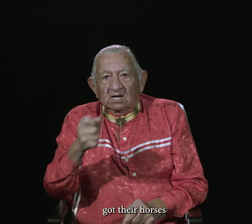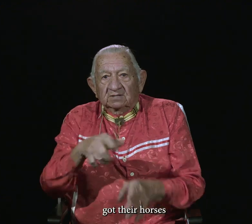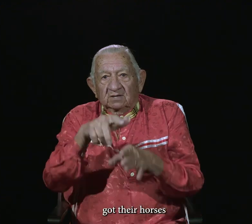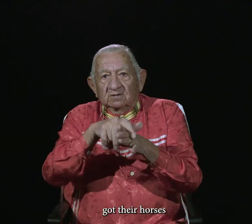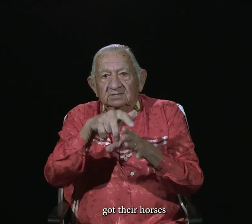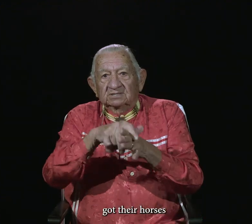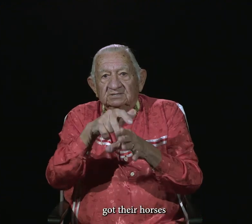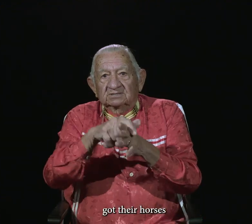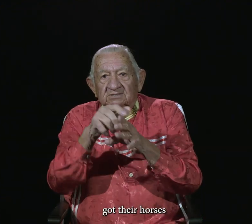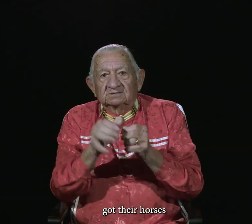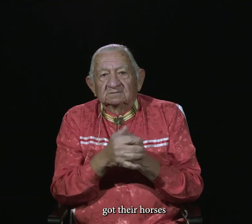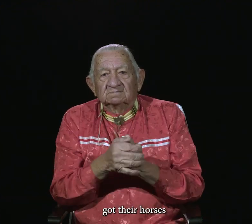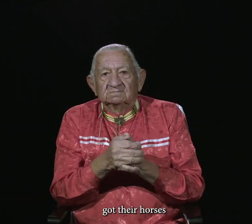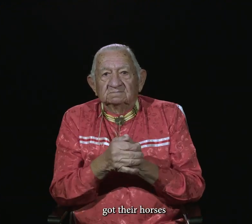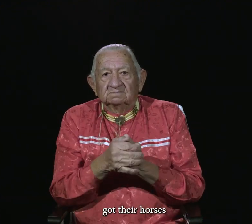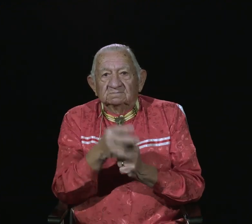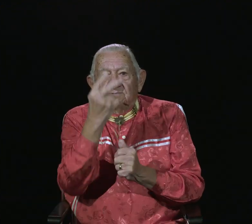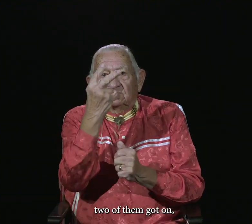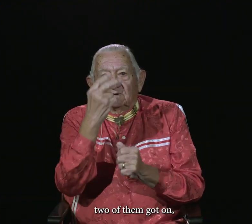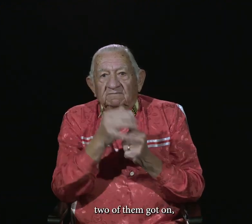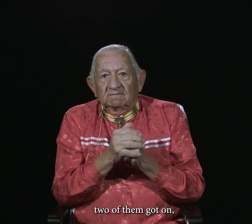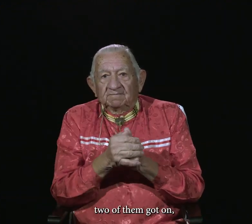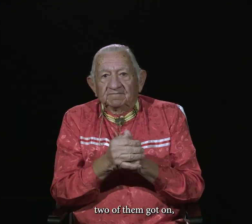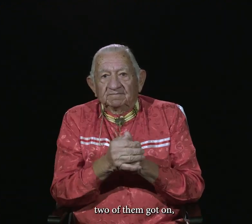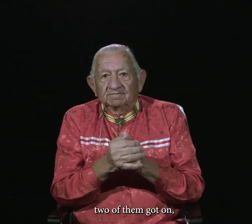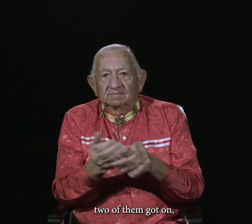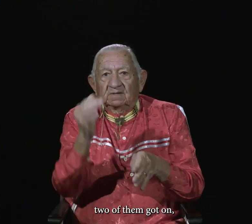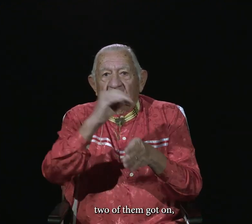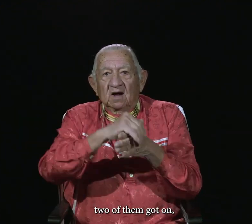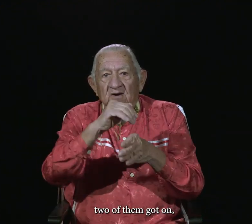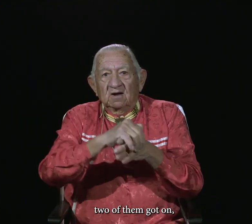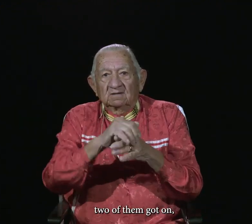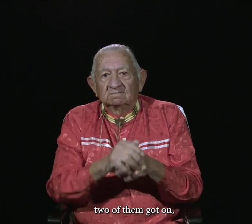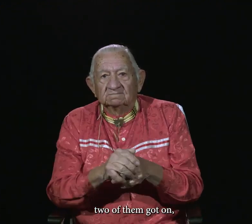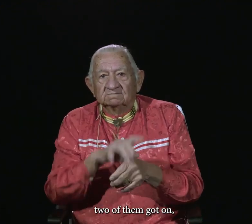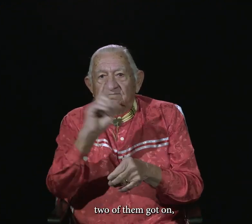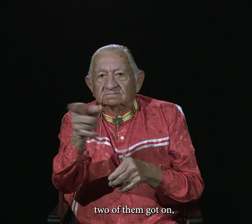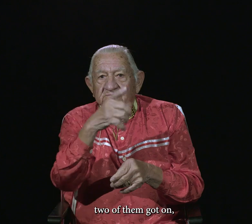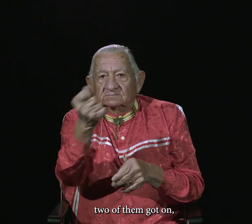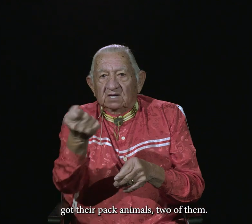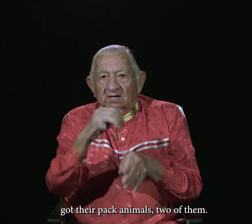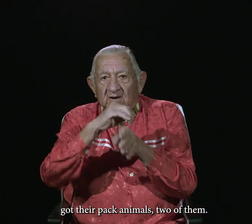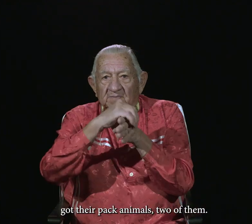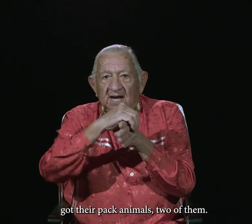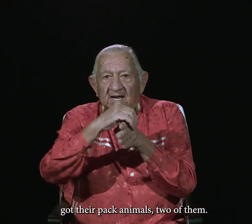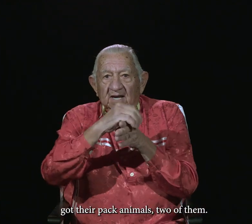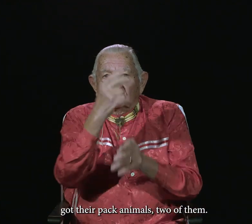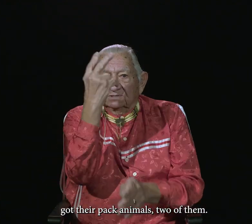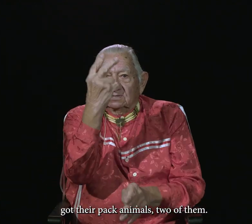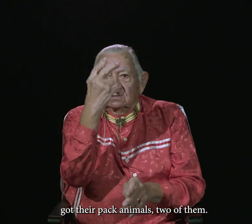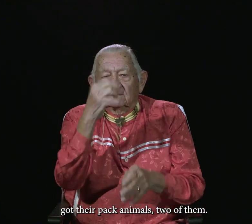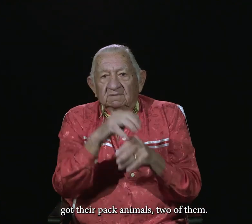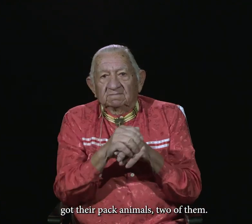got their horses. 2 of them got on, got their pack animals, 2 of them.